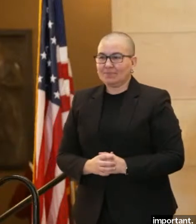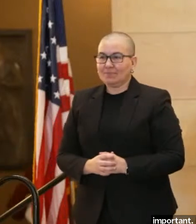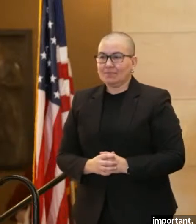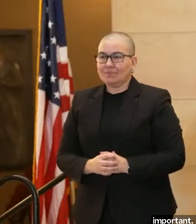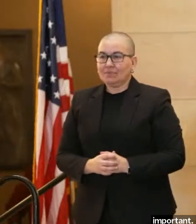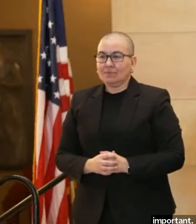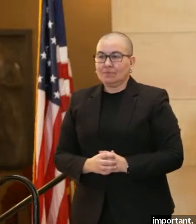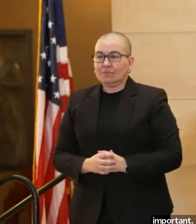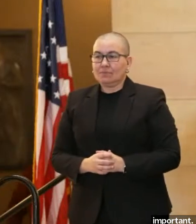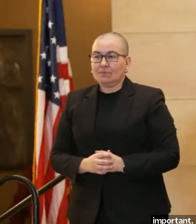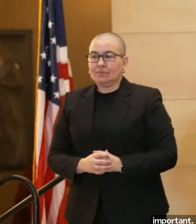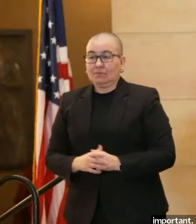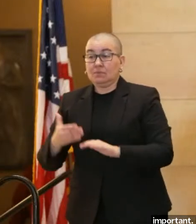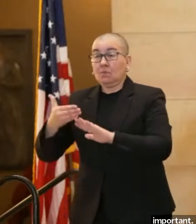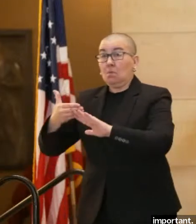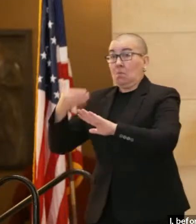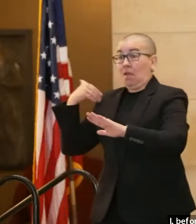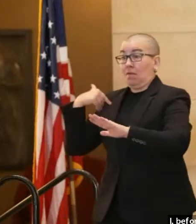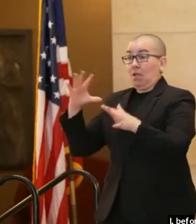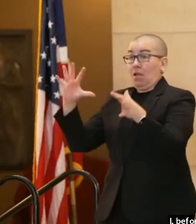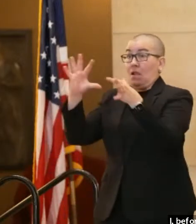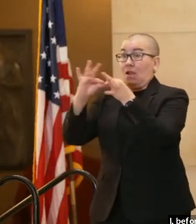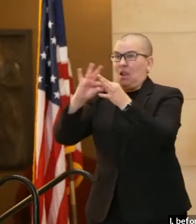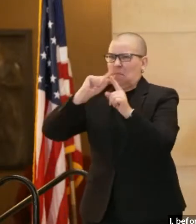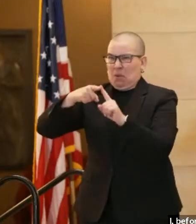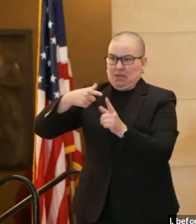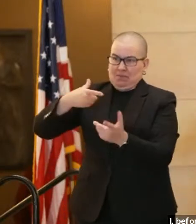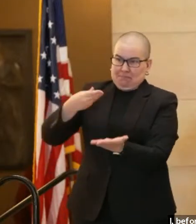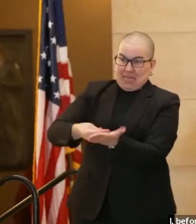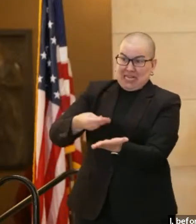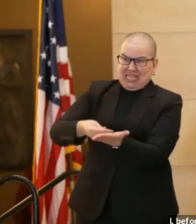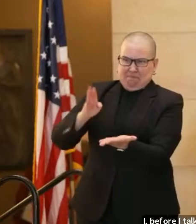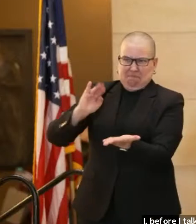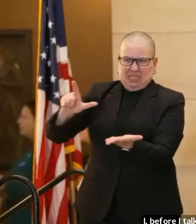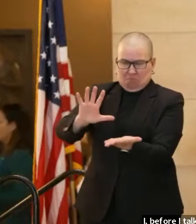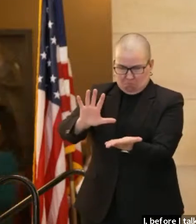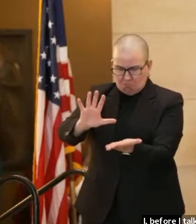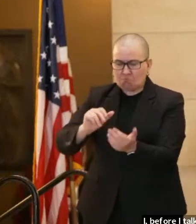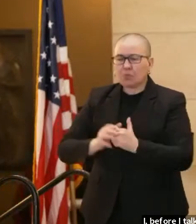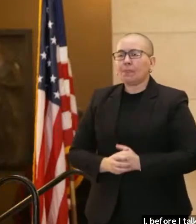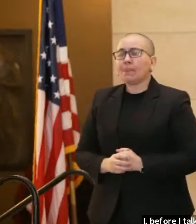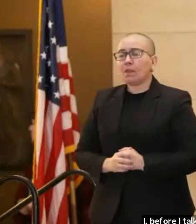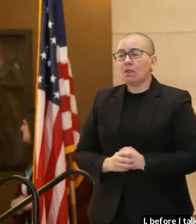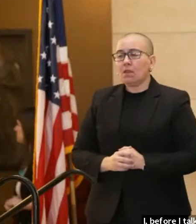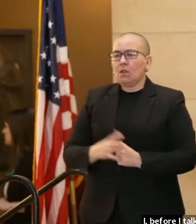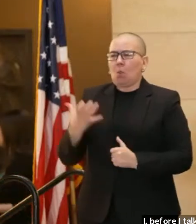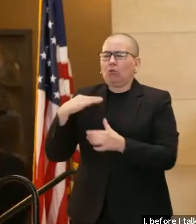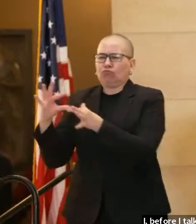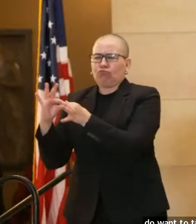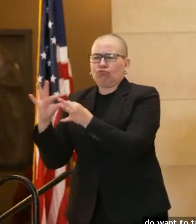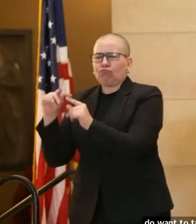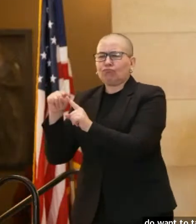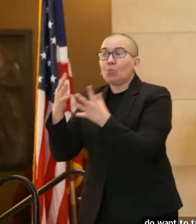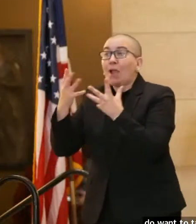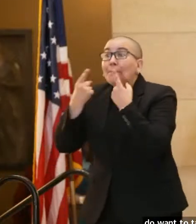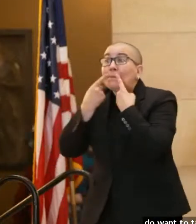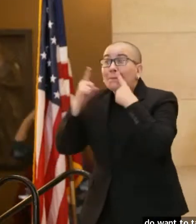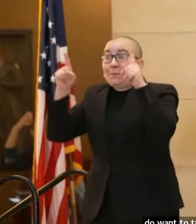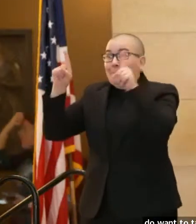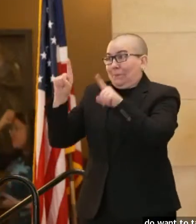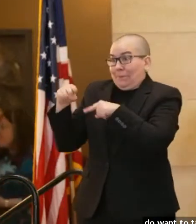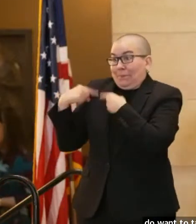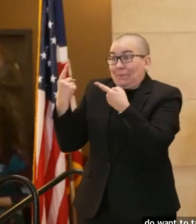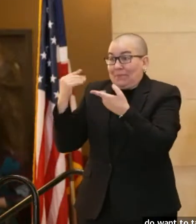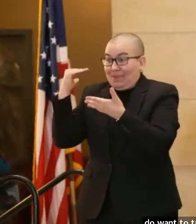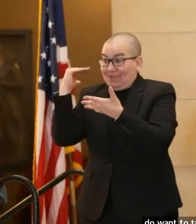Before I talk about the big one, the funding bill, I do want to talk about some of the achievements that we've been able to have together over